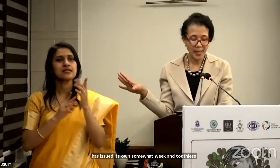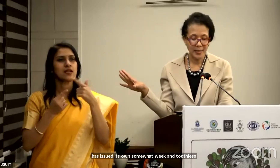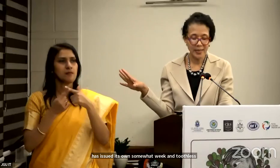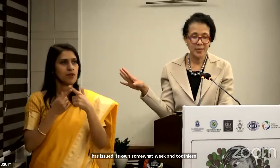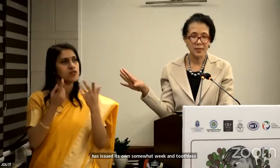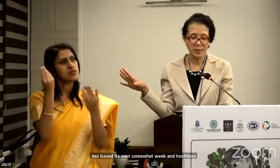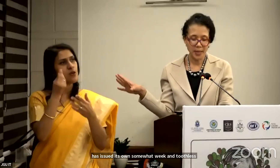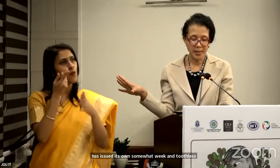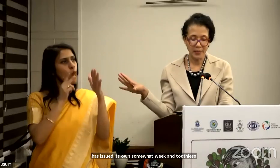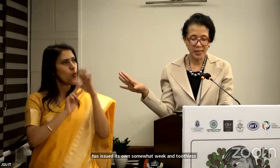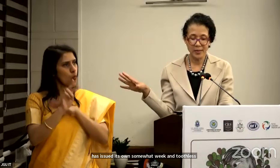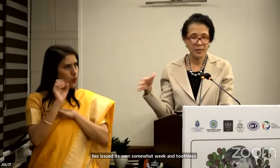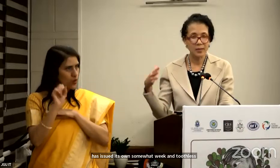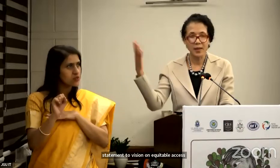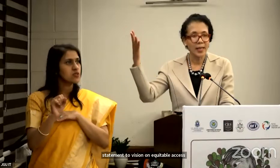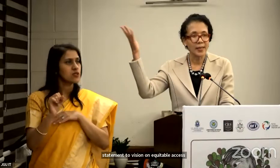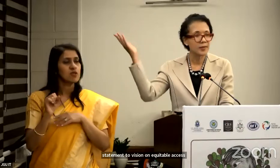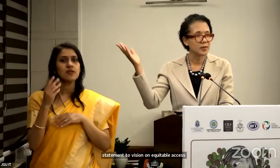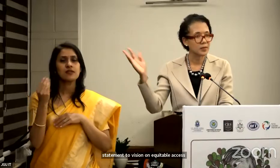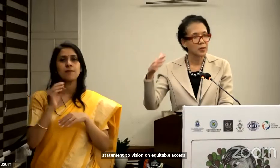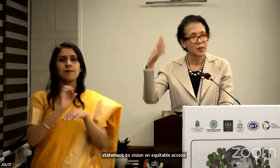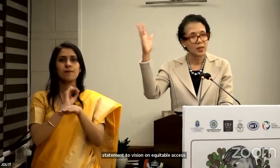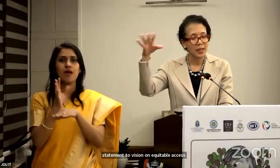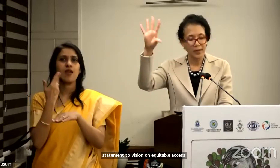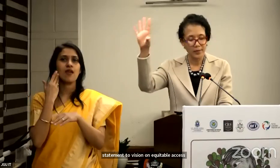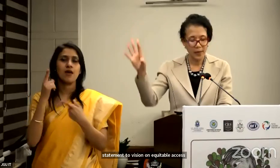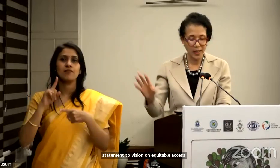equitable access in pandemics. And,